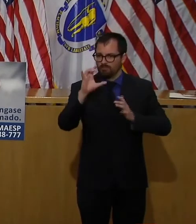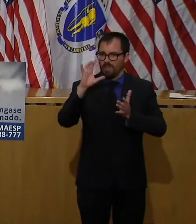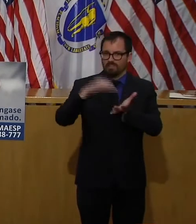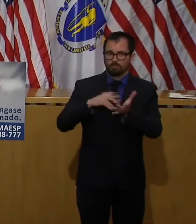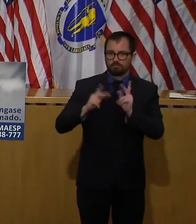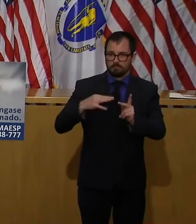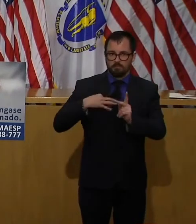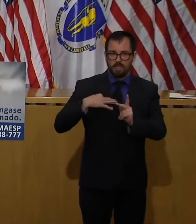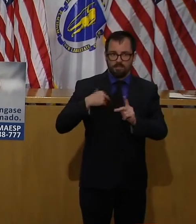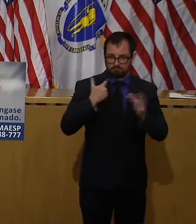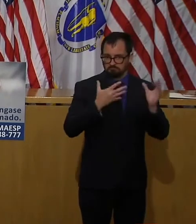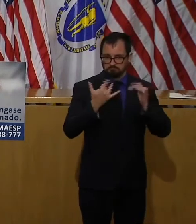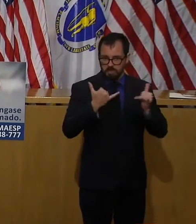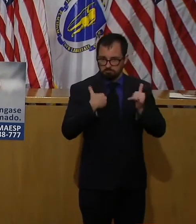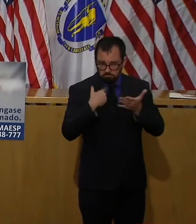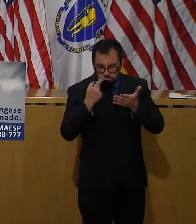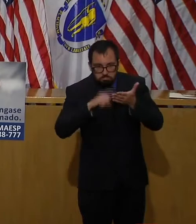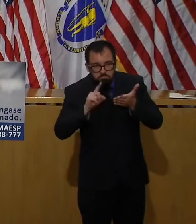information right on the form.